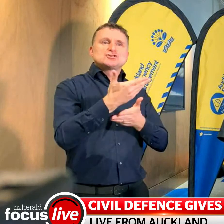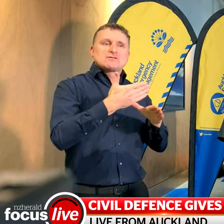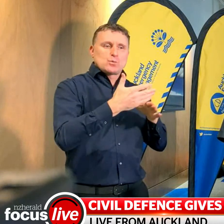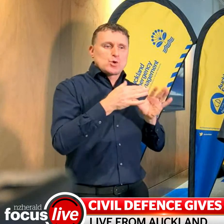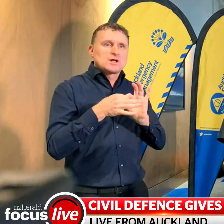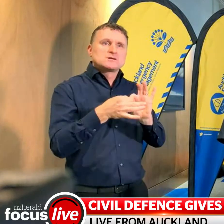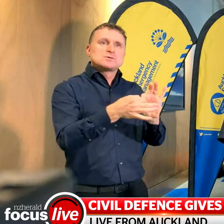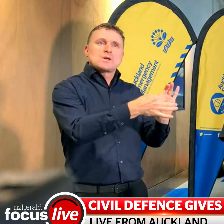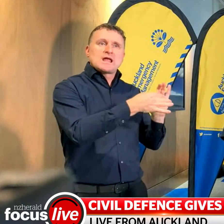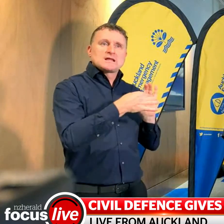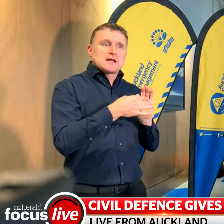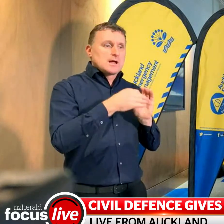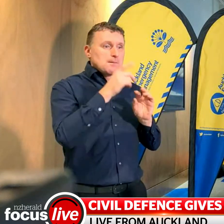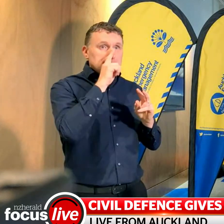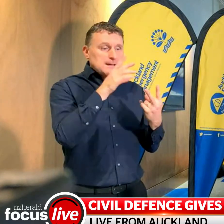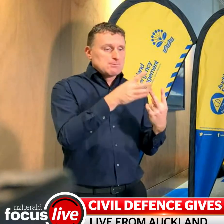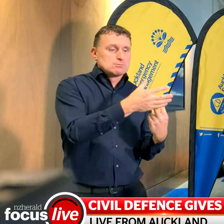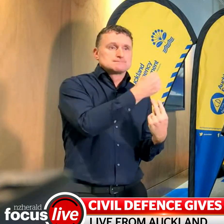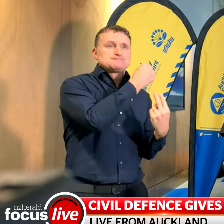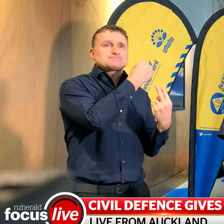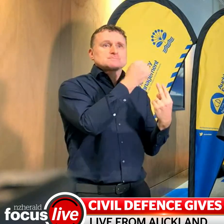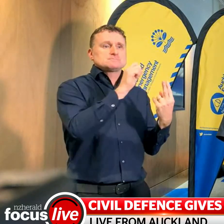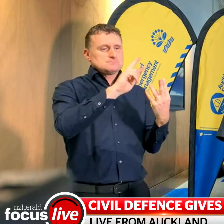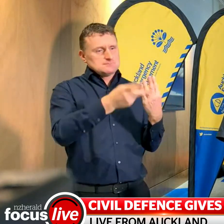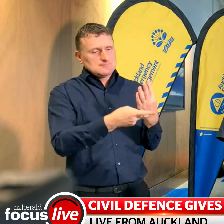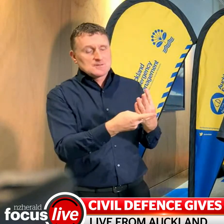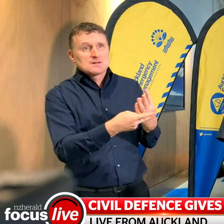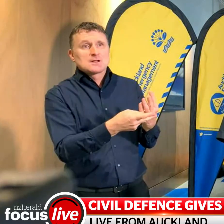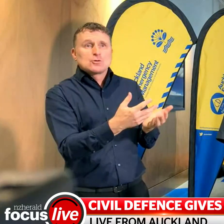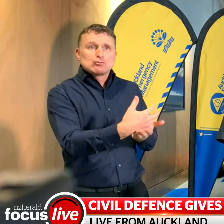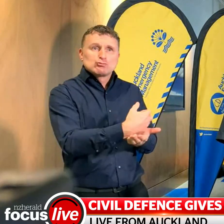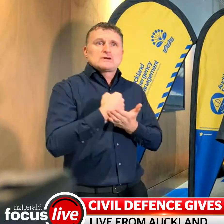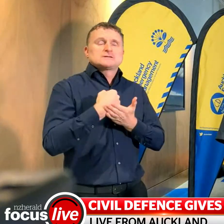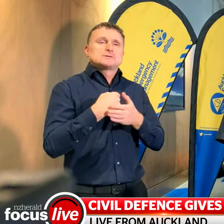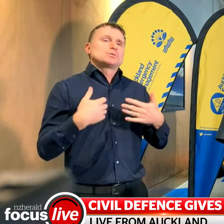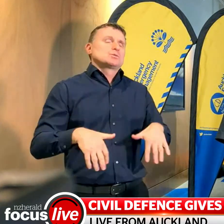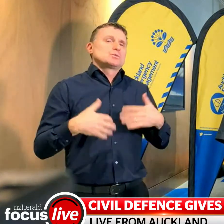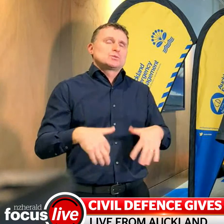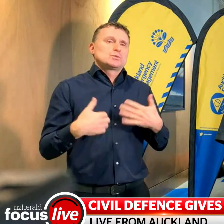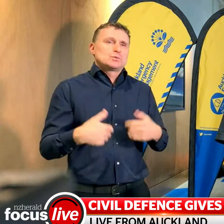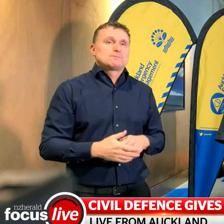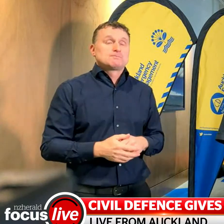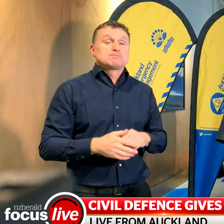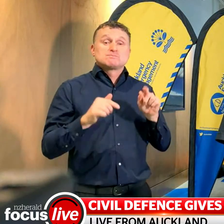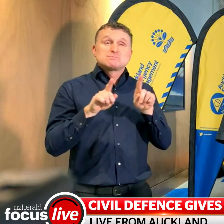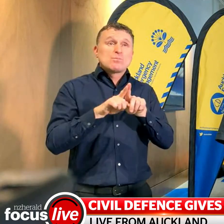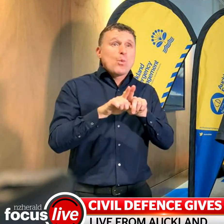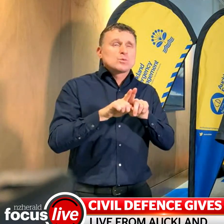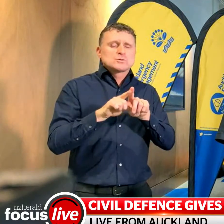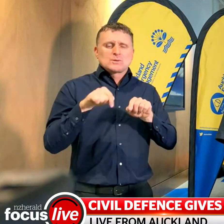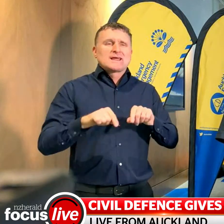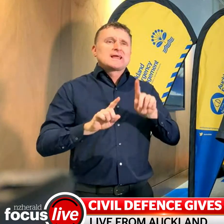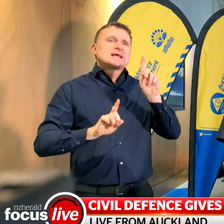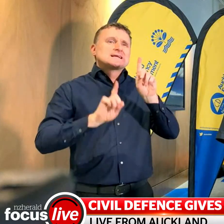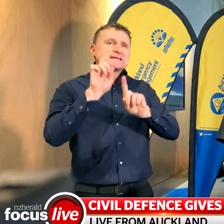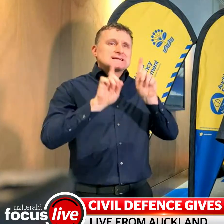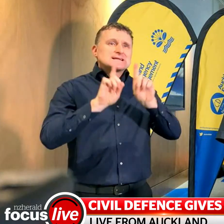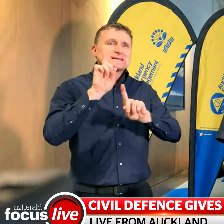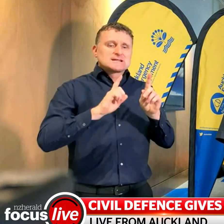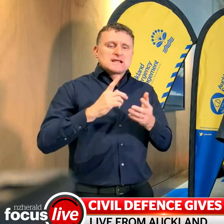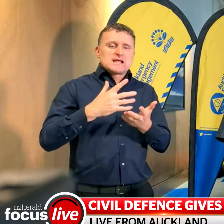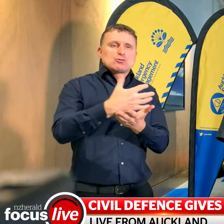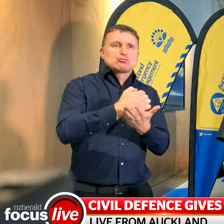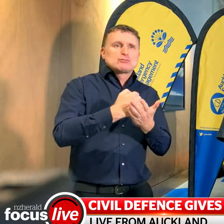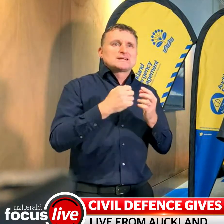got very, very quickly and got in as possible. Our USR team continues to support the Auckland City Council